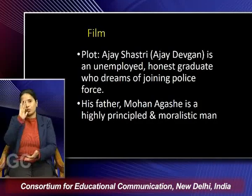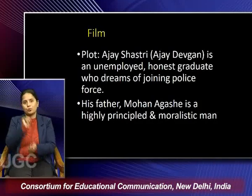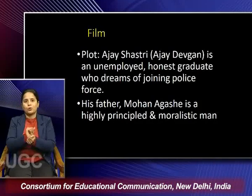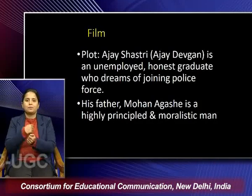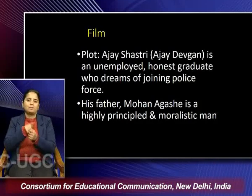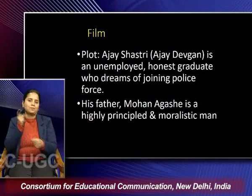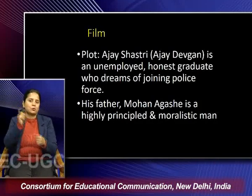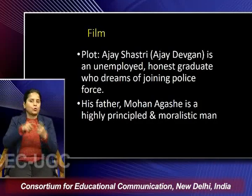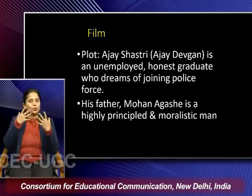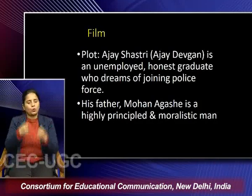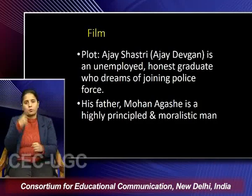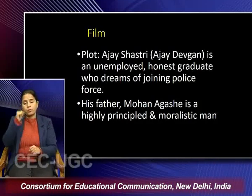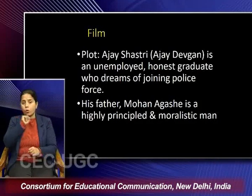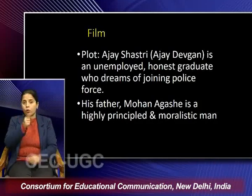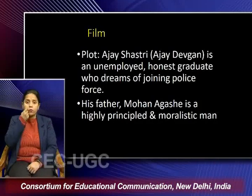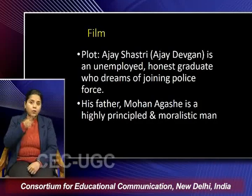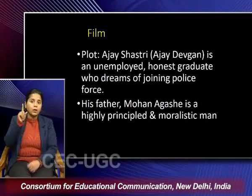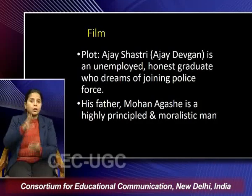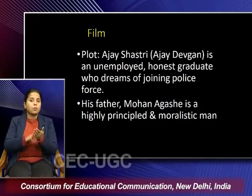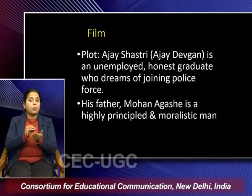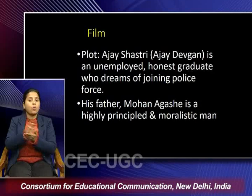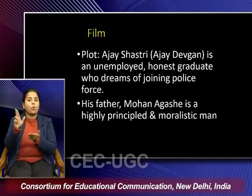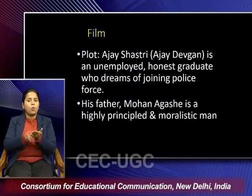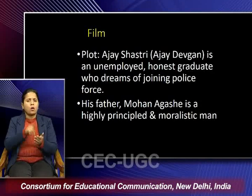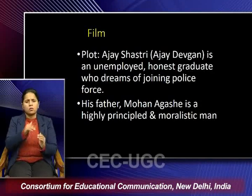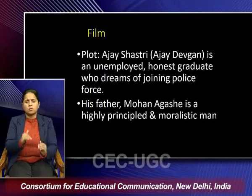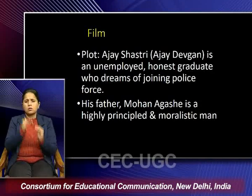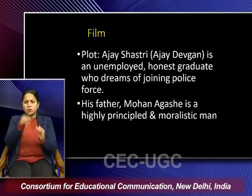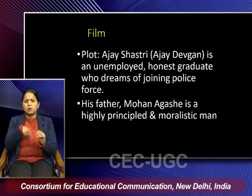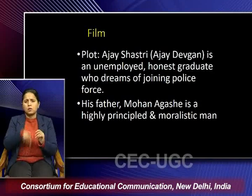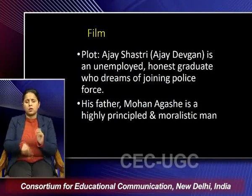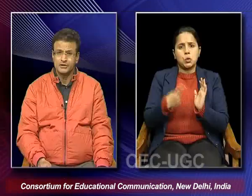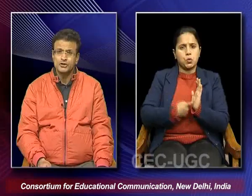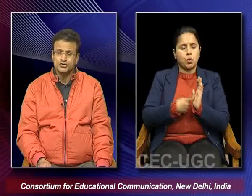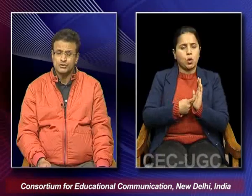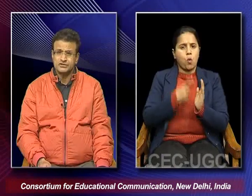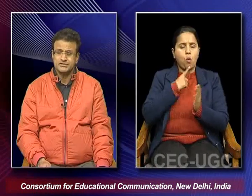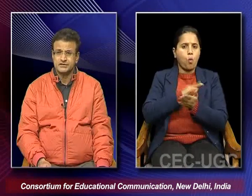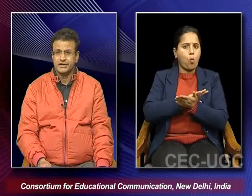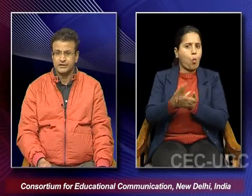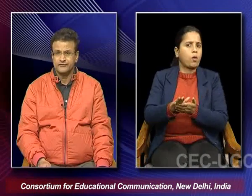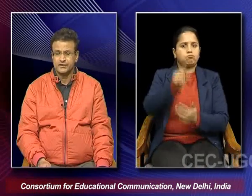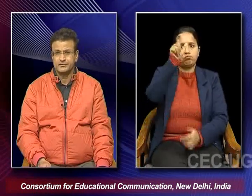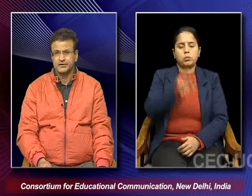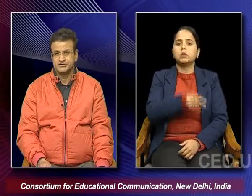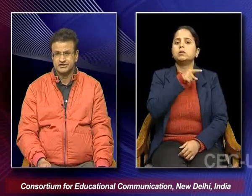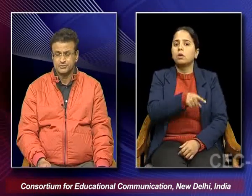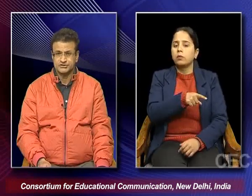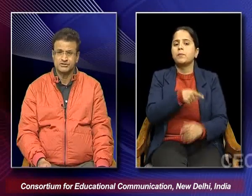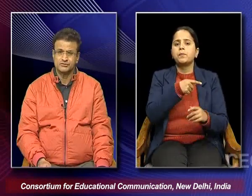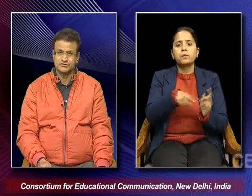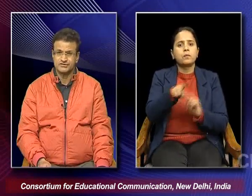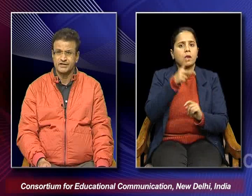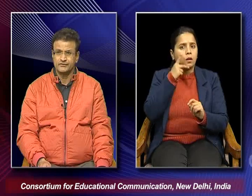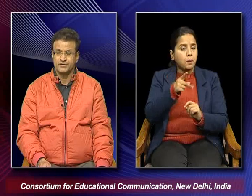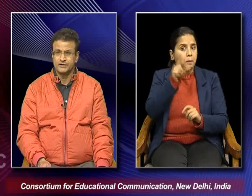force, and his father Mohan Agashe is a highly principled and a moralistic man. So this kind of a juxtaposition,